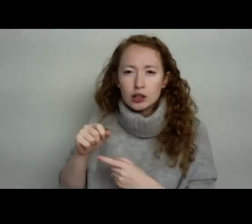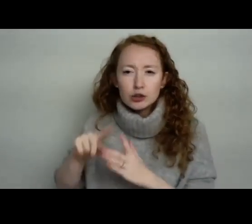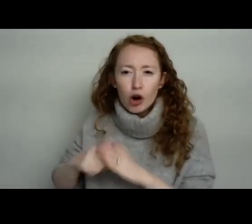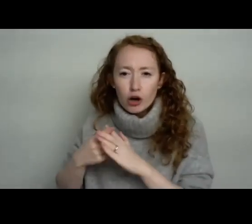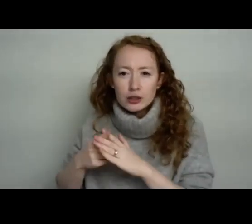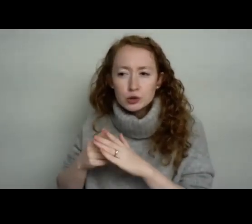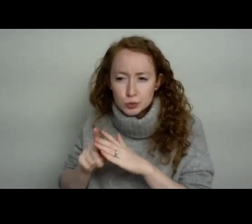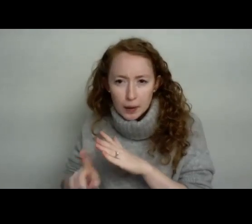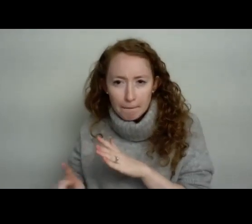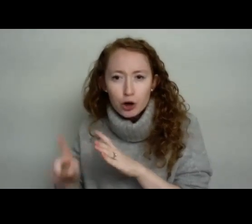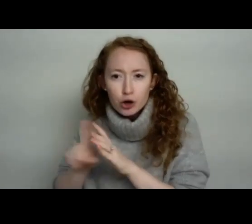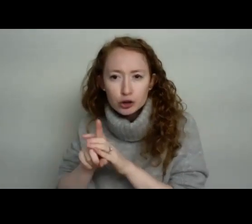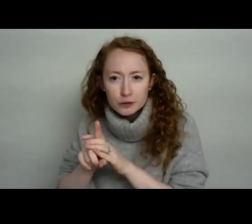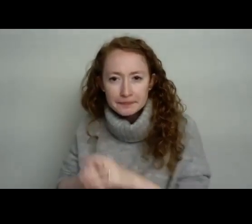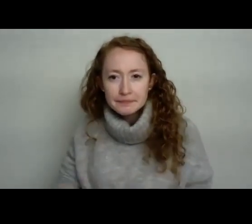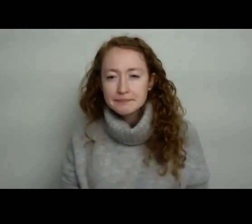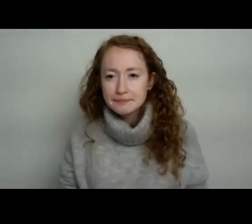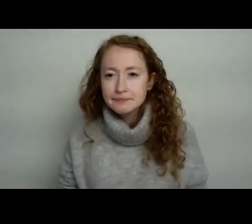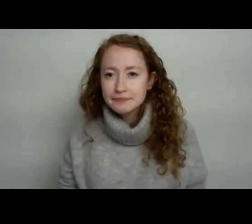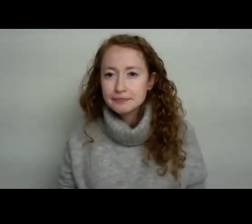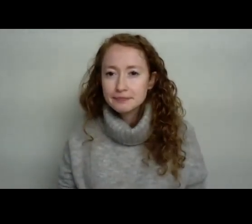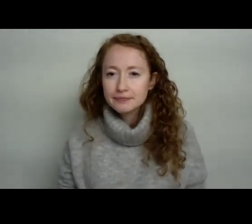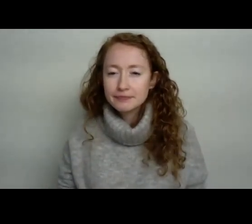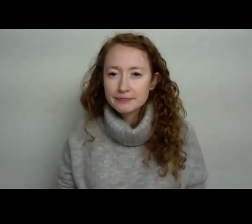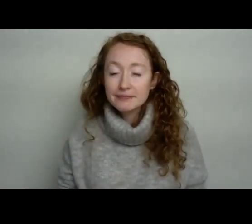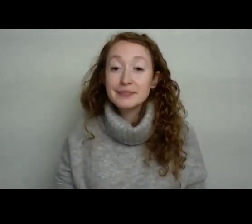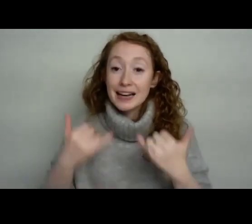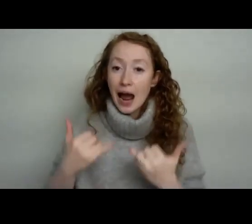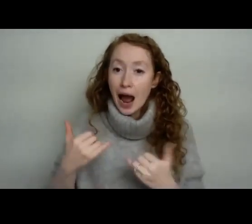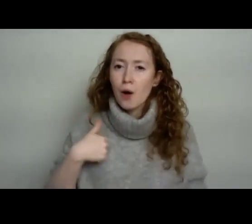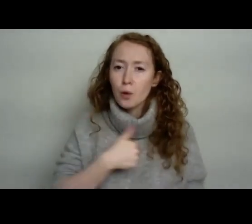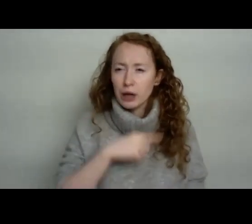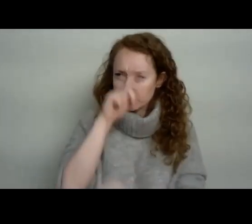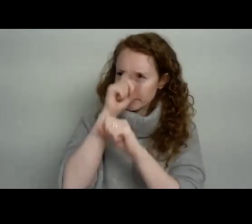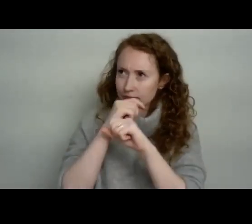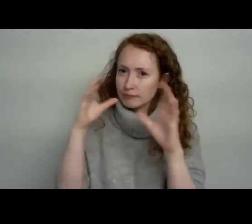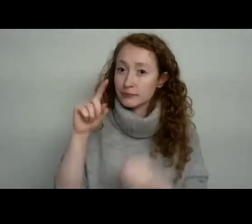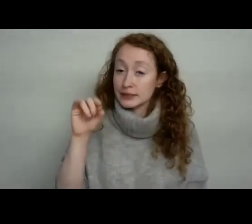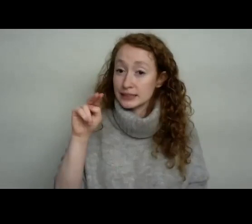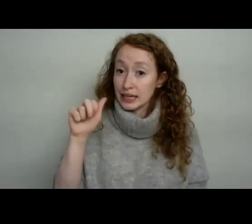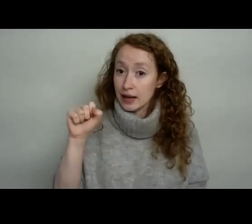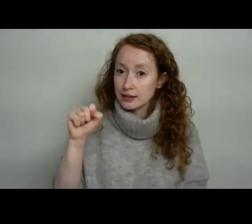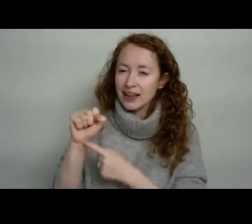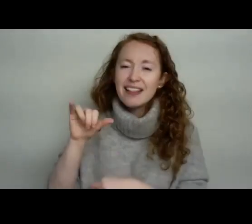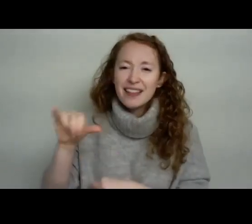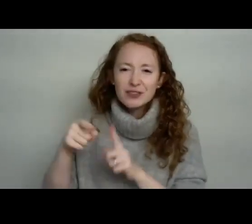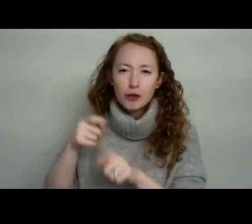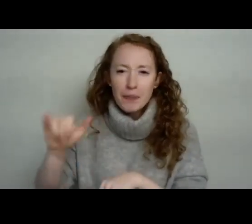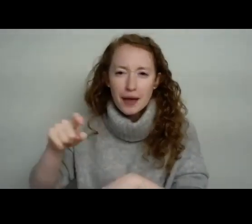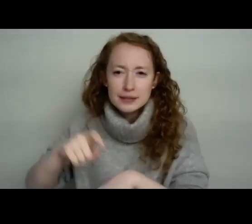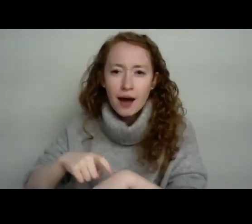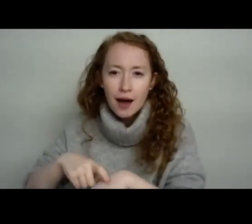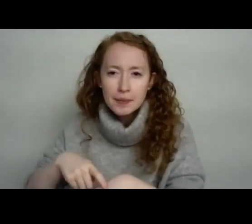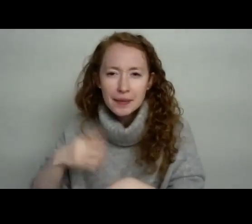into being. And so a lot of the foundation of what we now know as zinnias was then, whether it was petal